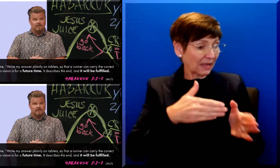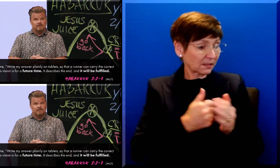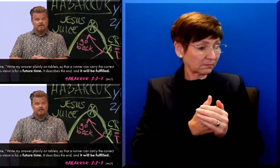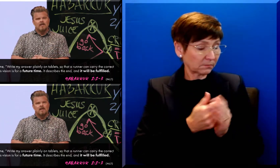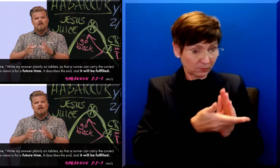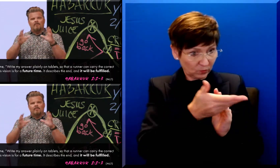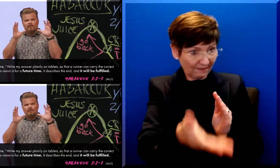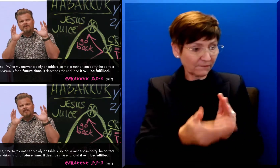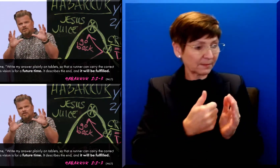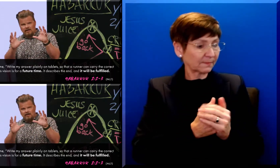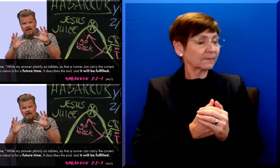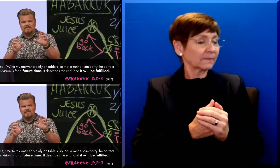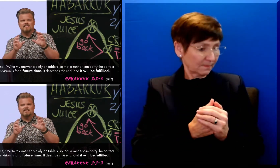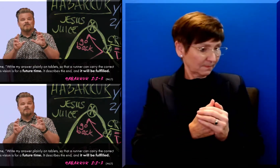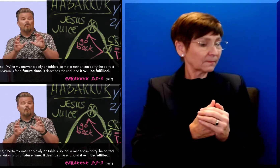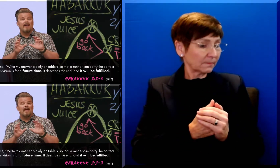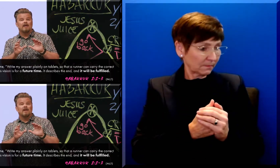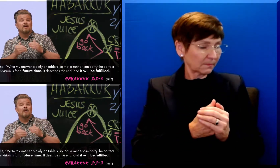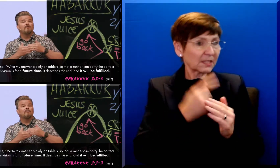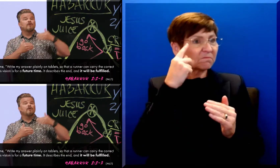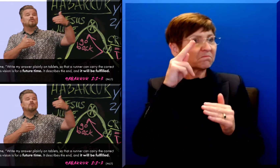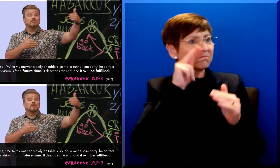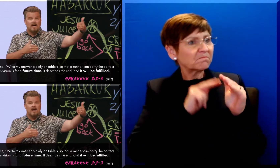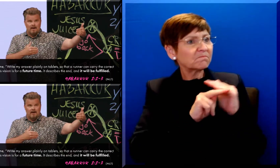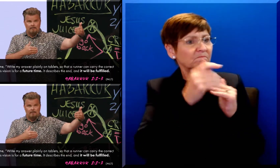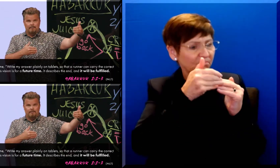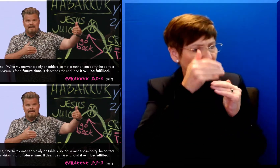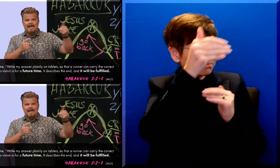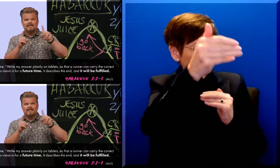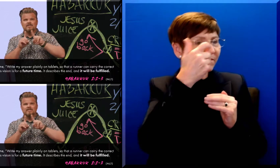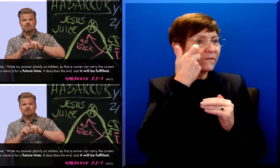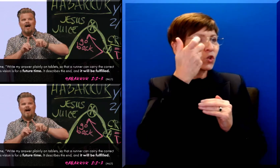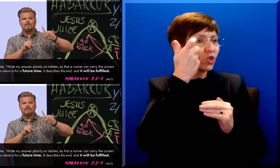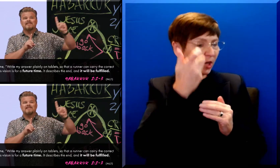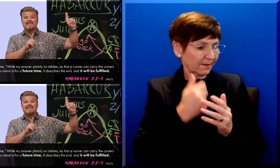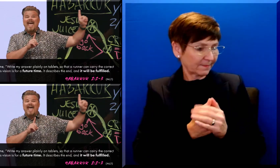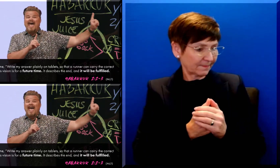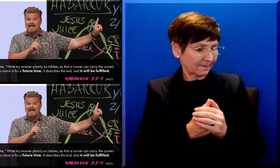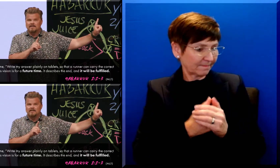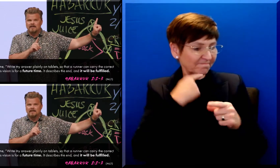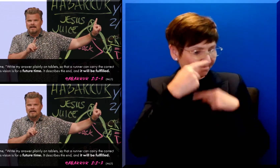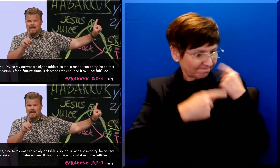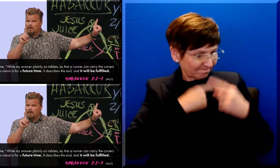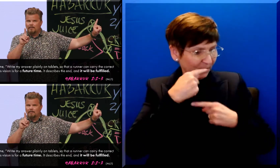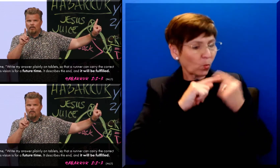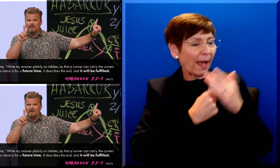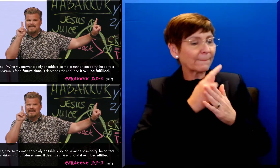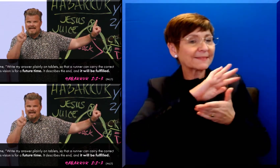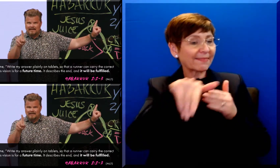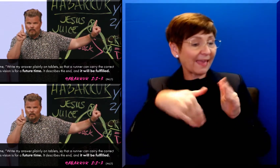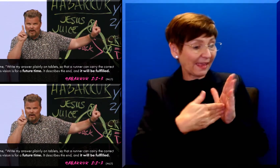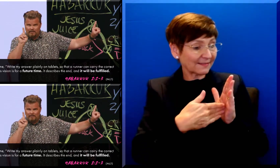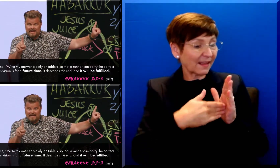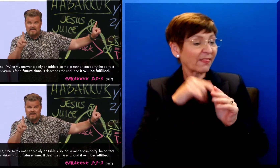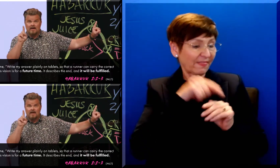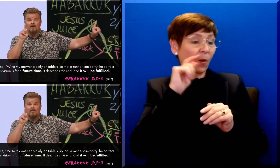to others. The vision, God says, is for a future time. It describes the end, and mark my words,